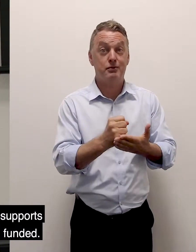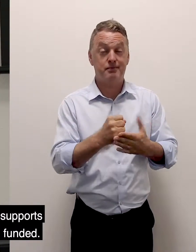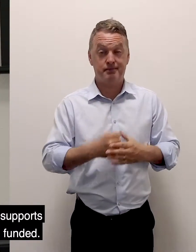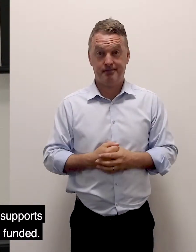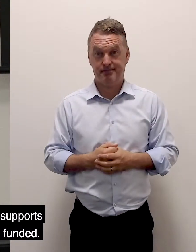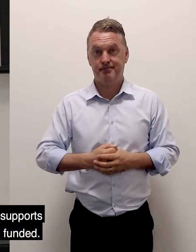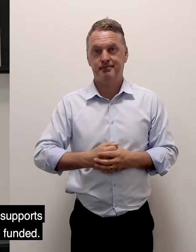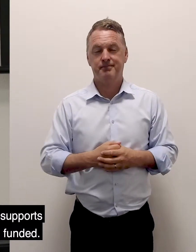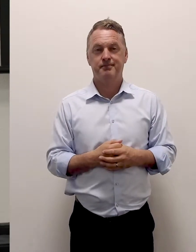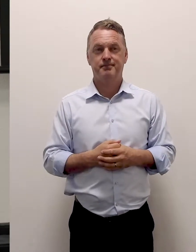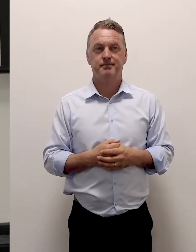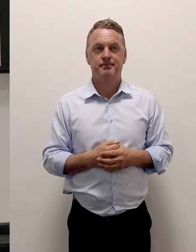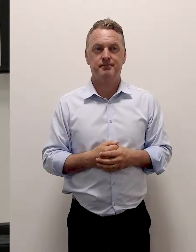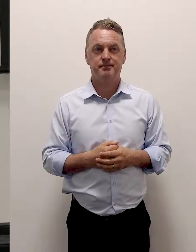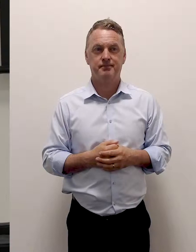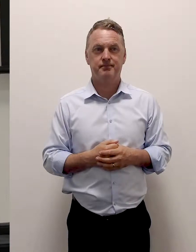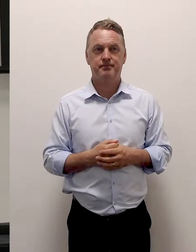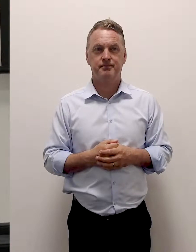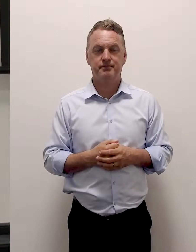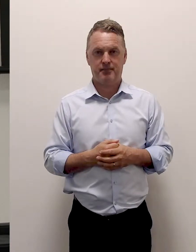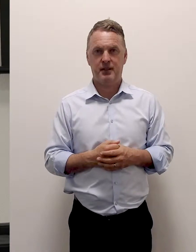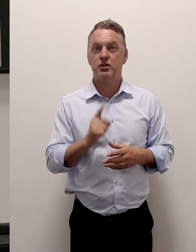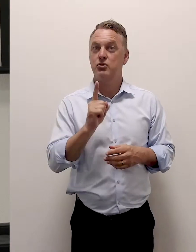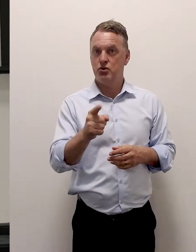necessary supports that have been funded.